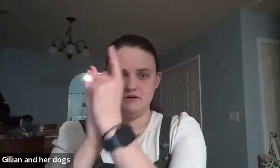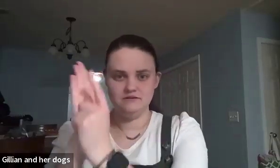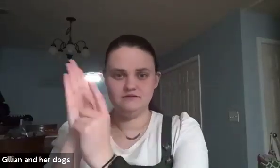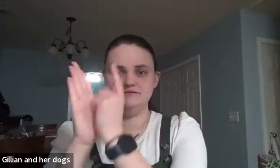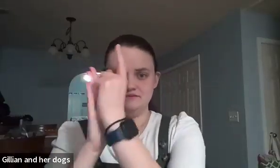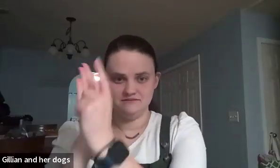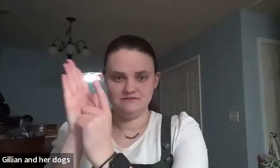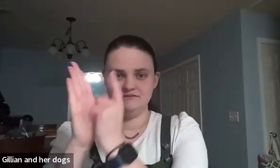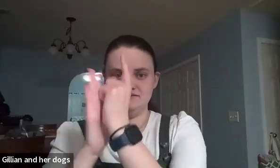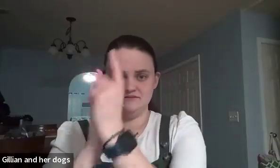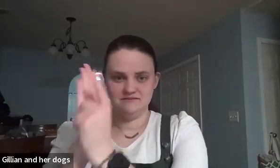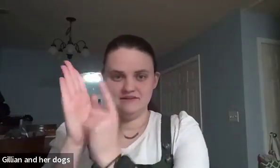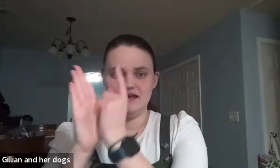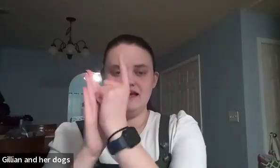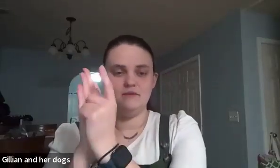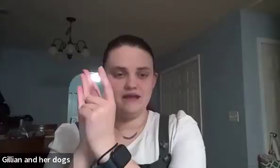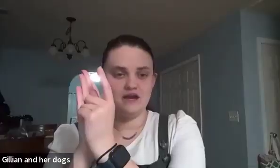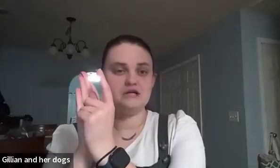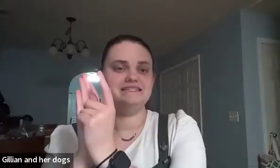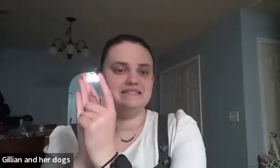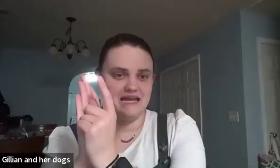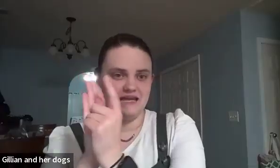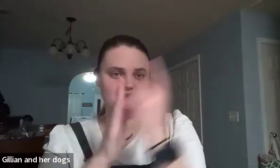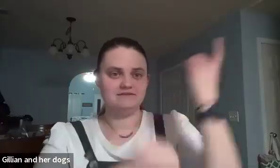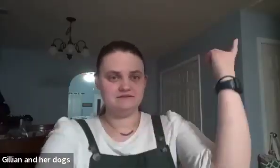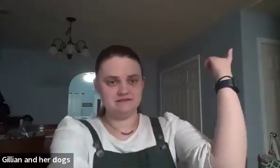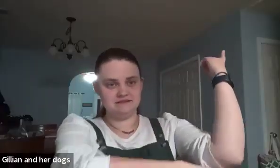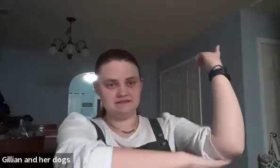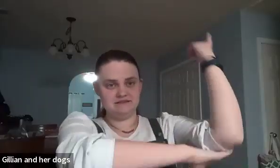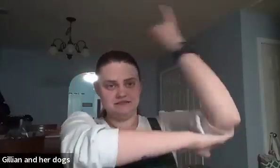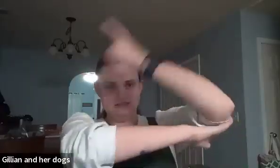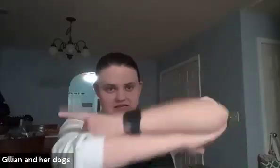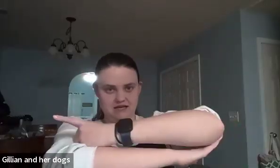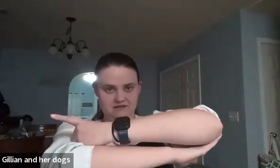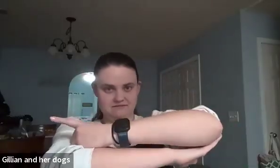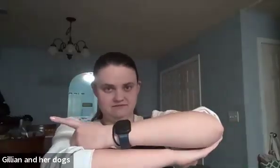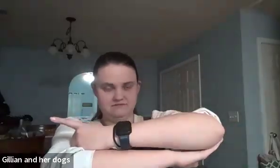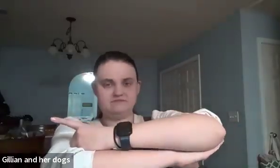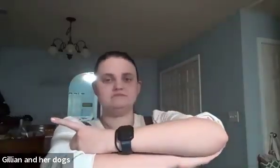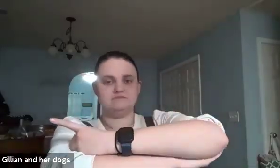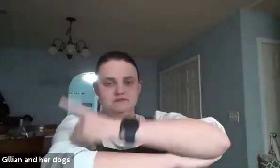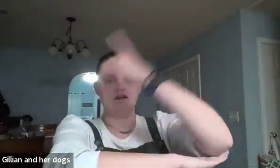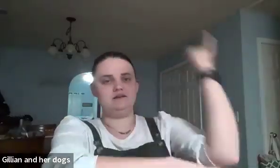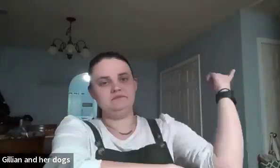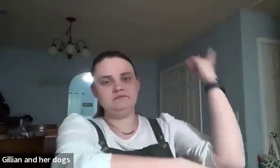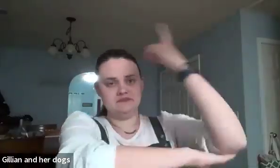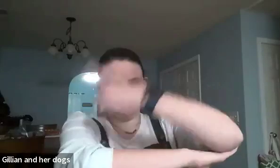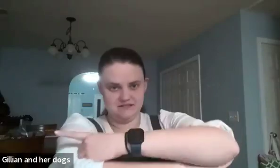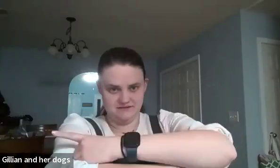hour. And then we had our day, day. Okay, day.